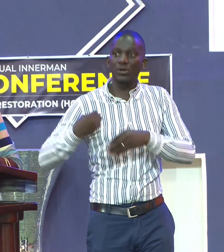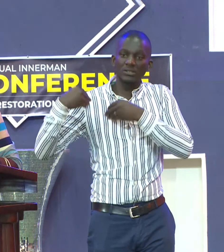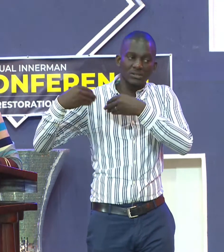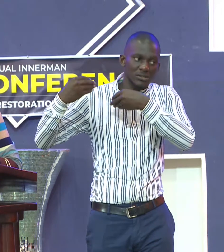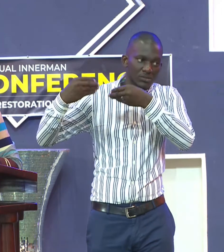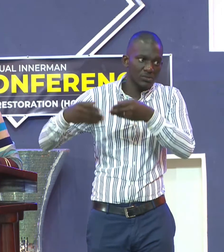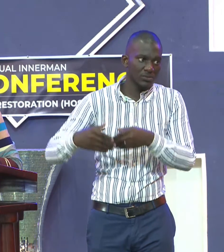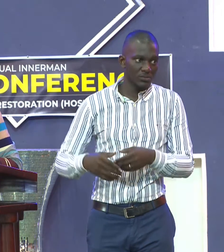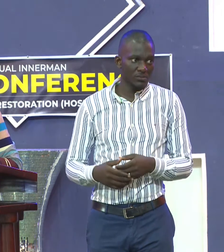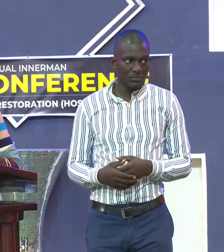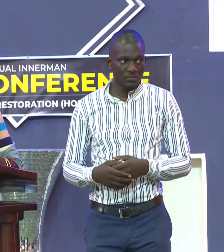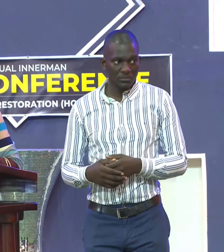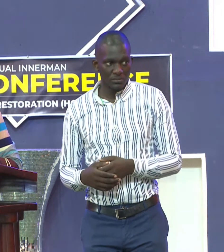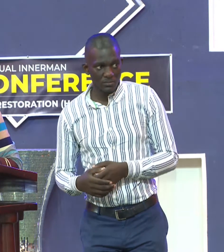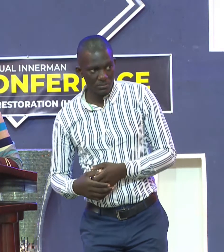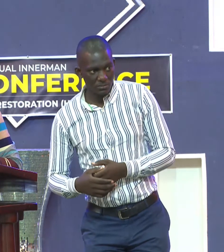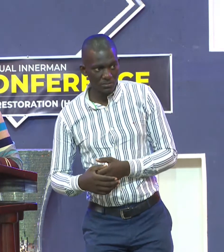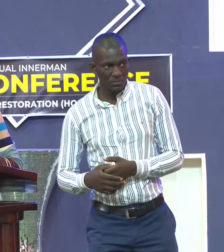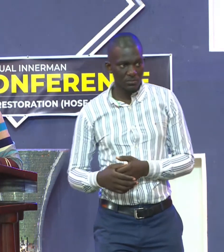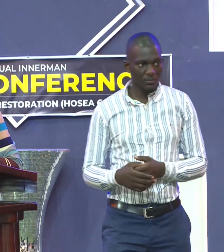generation. Thank you.